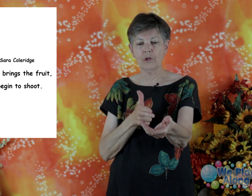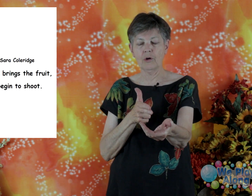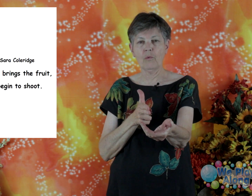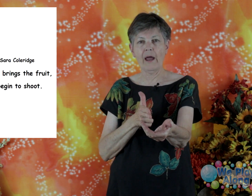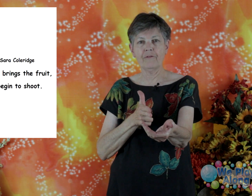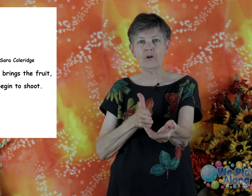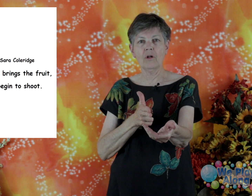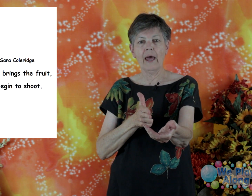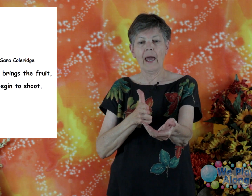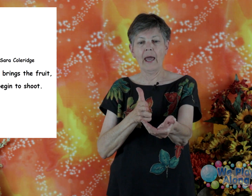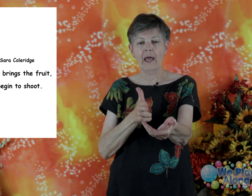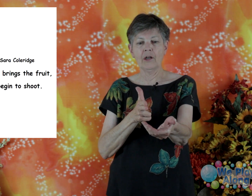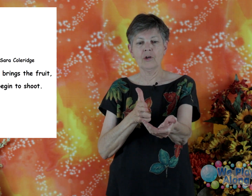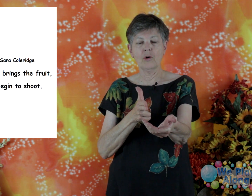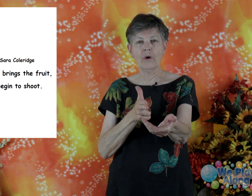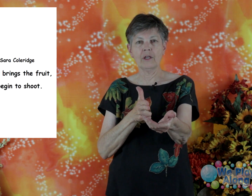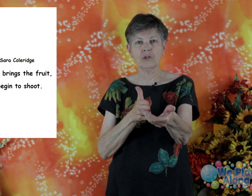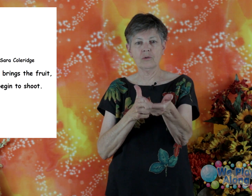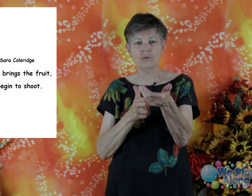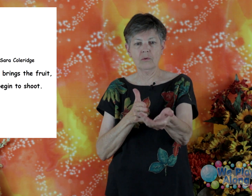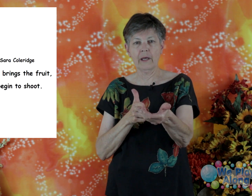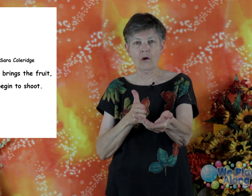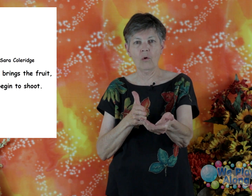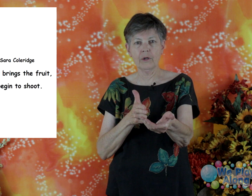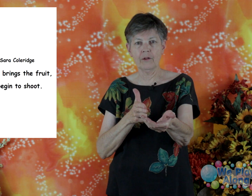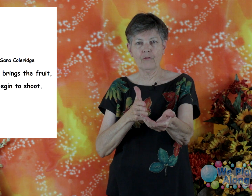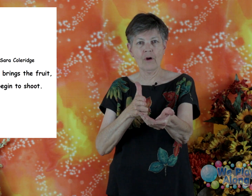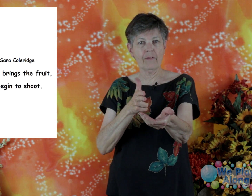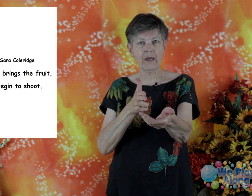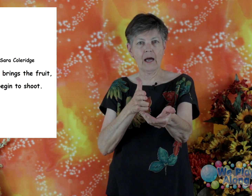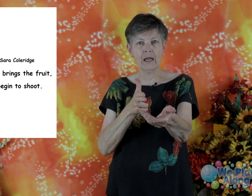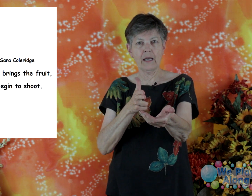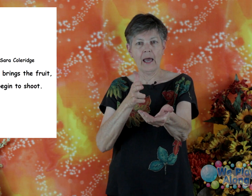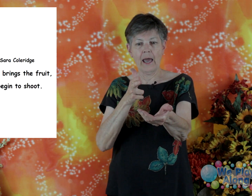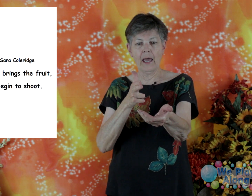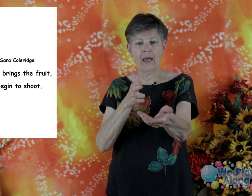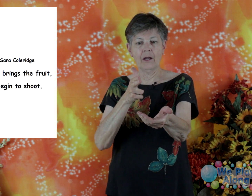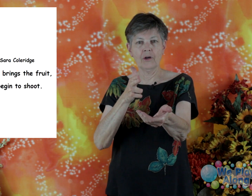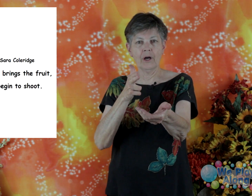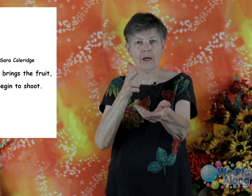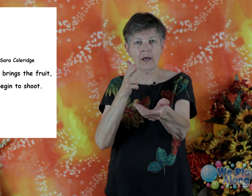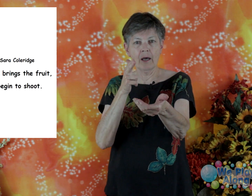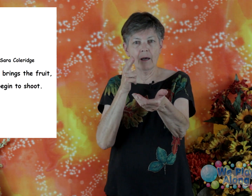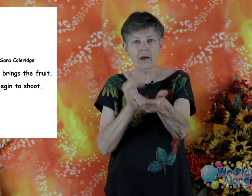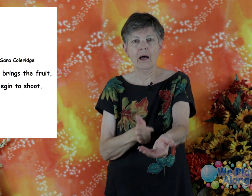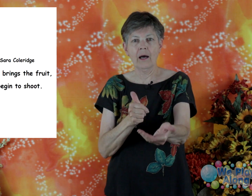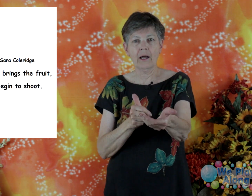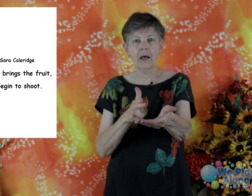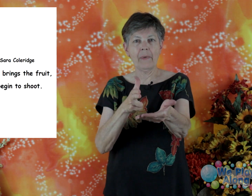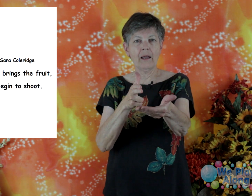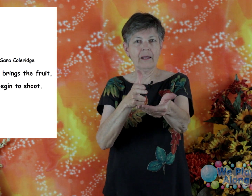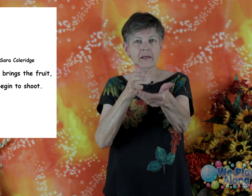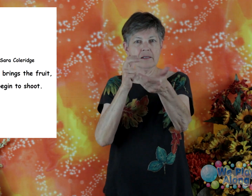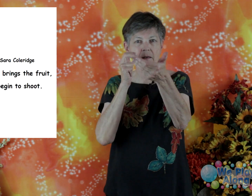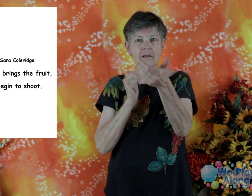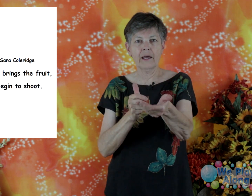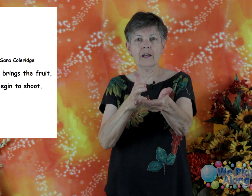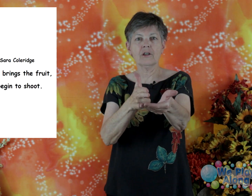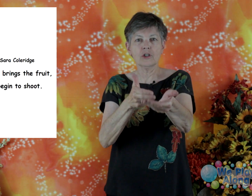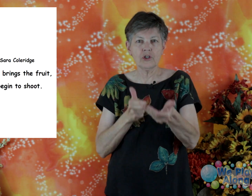a rifle, and you're going to, like holding the front of the gun, and you're going to come out like this, like